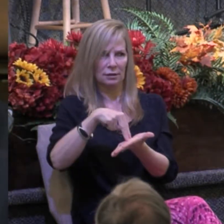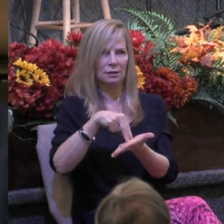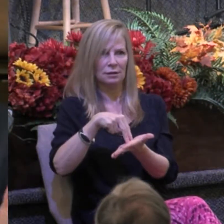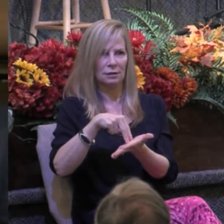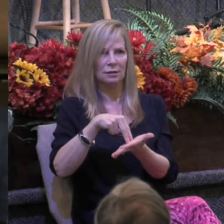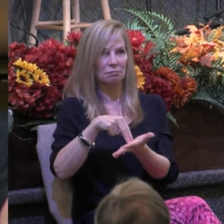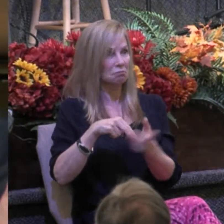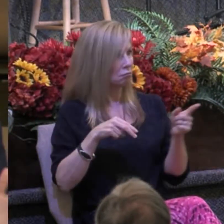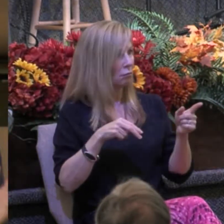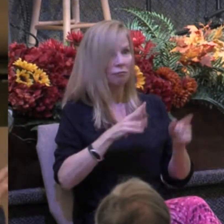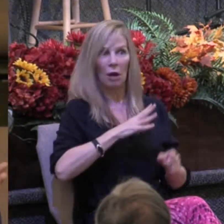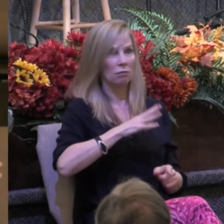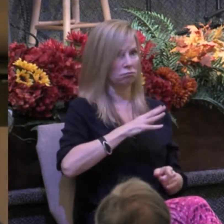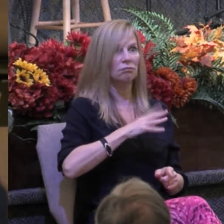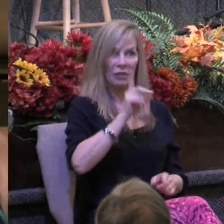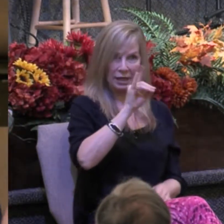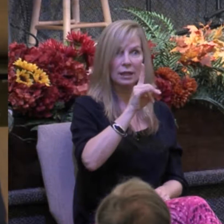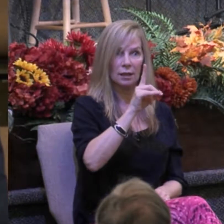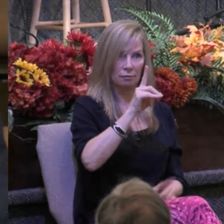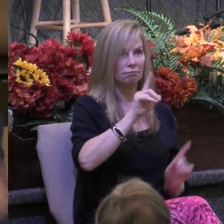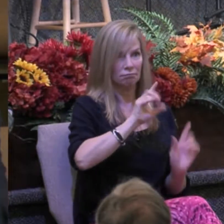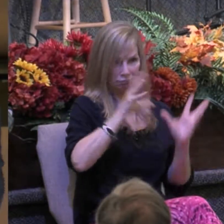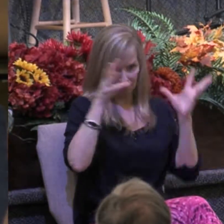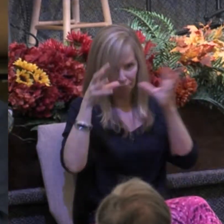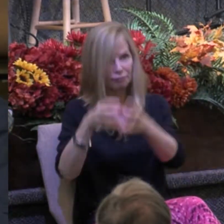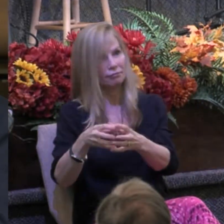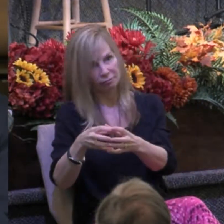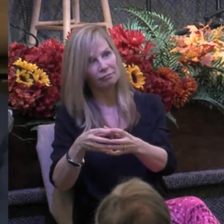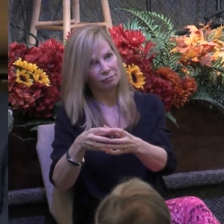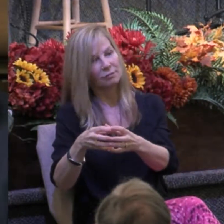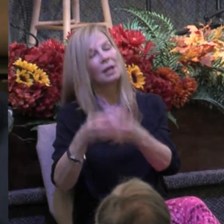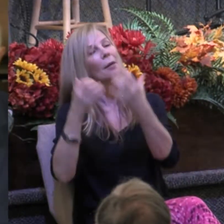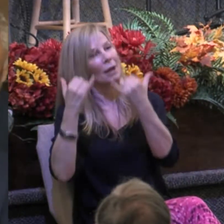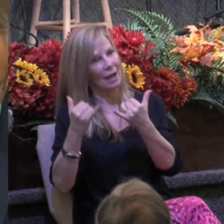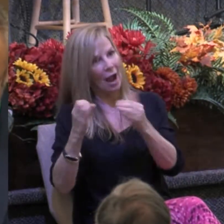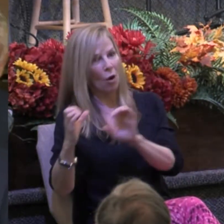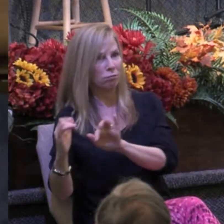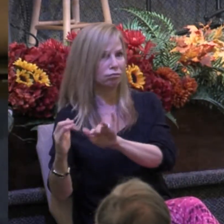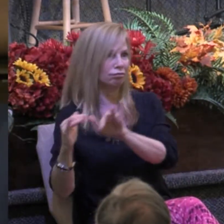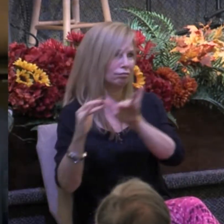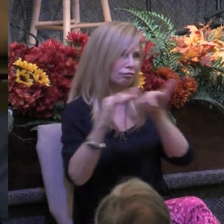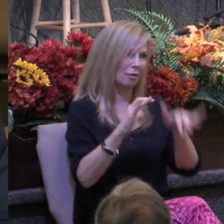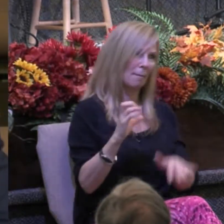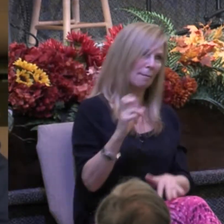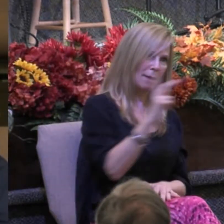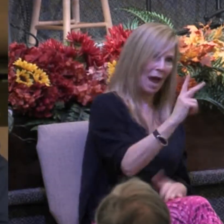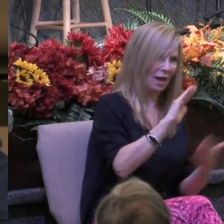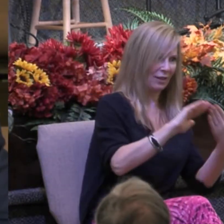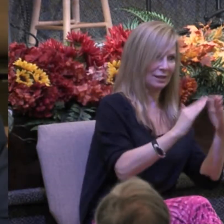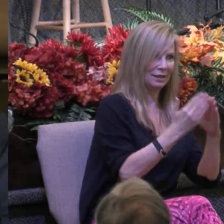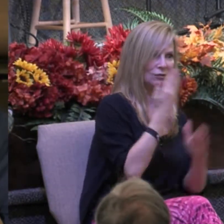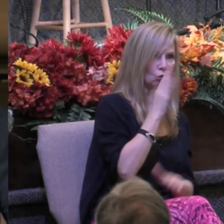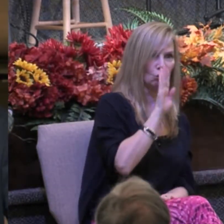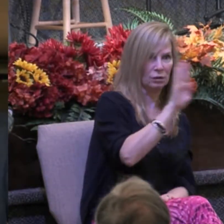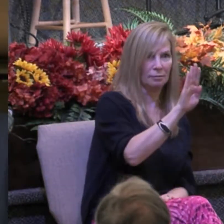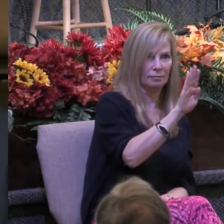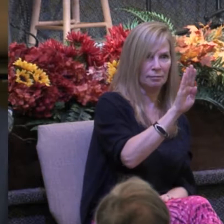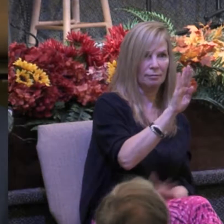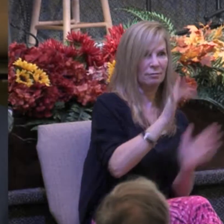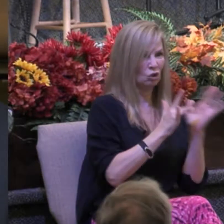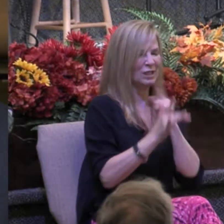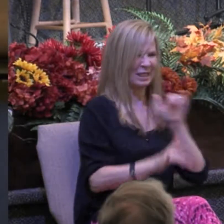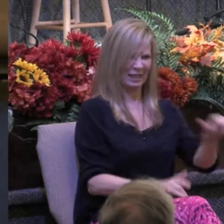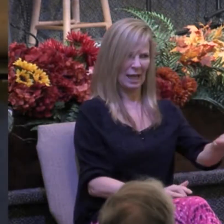exactly what they did, and they've done that. But now they're back. They're back in the city of Jerusalem, and the Lord commands them to stay